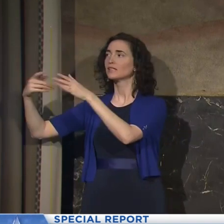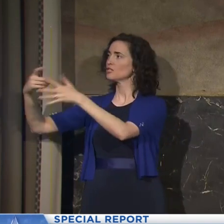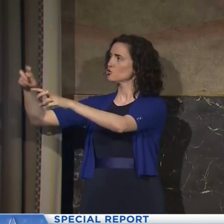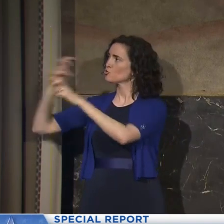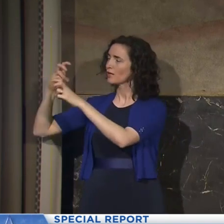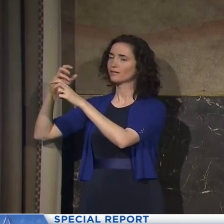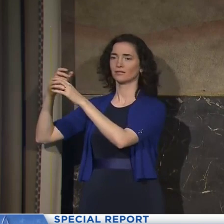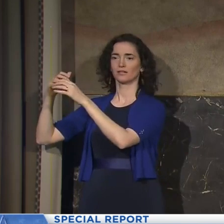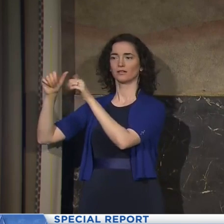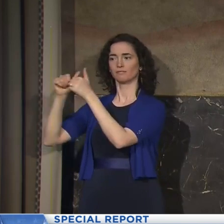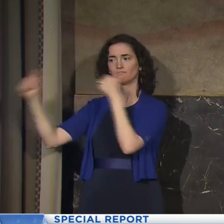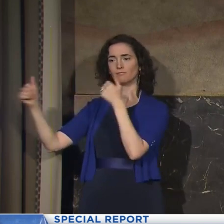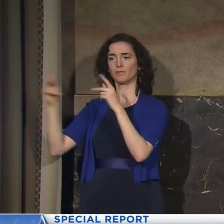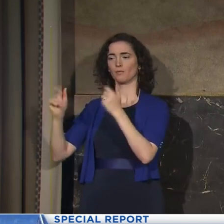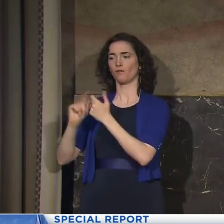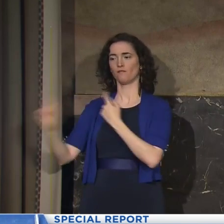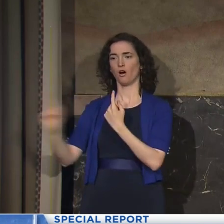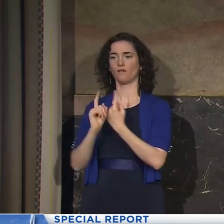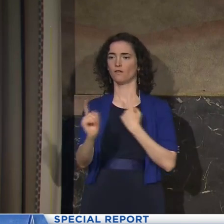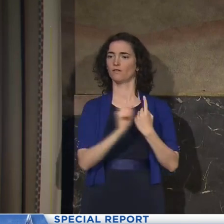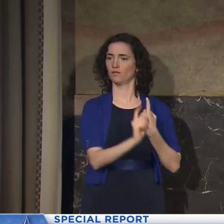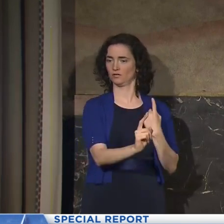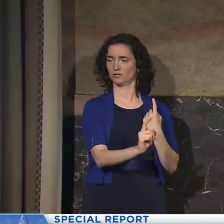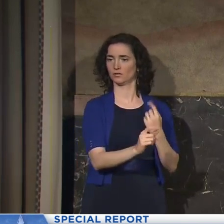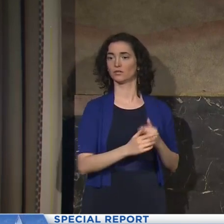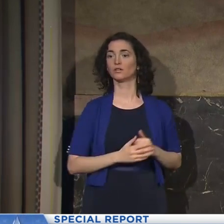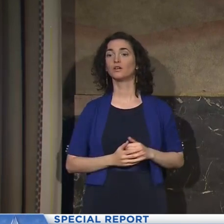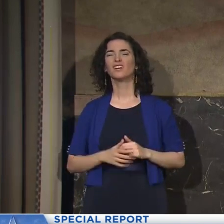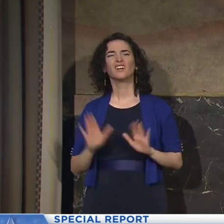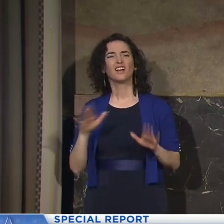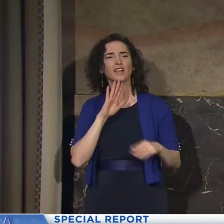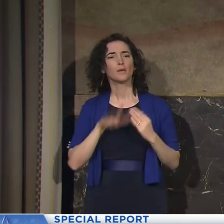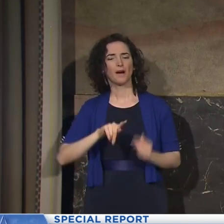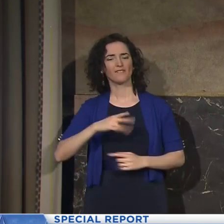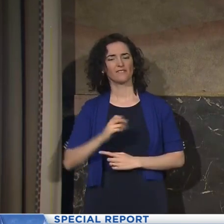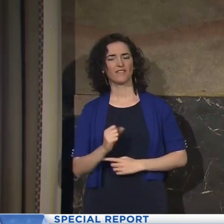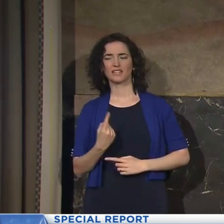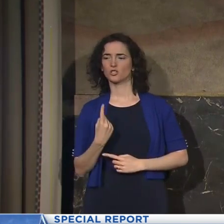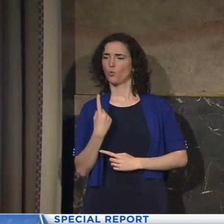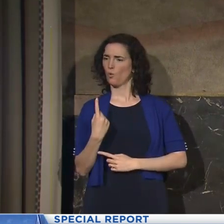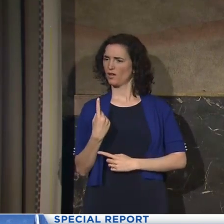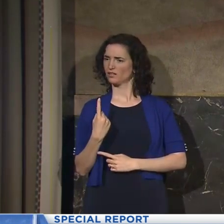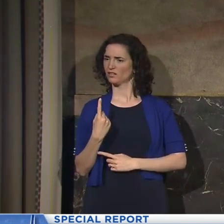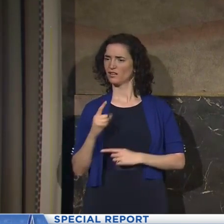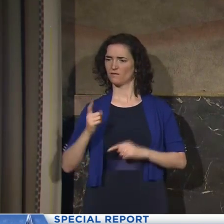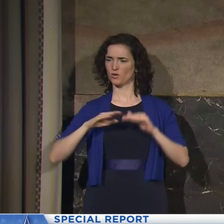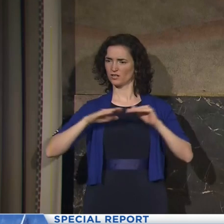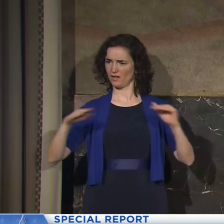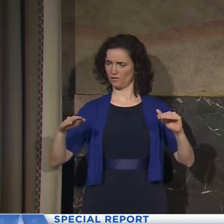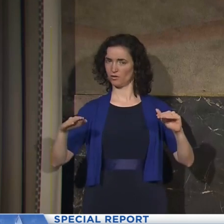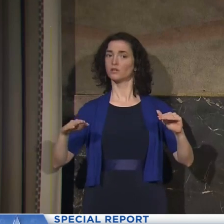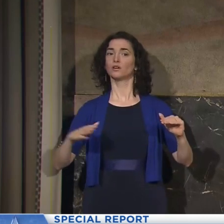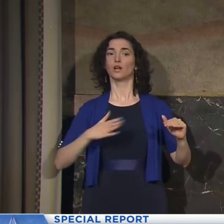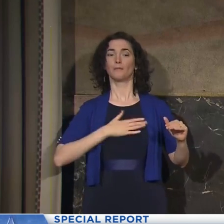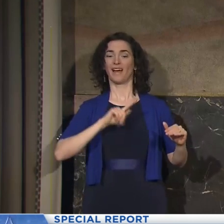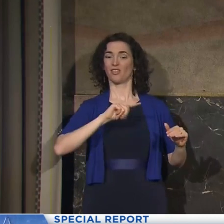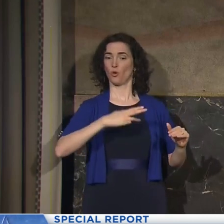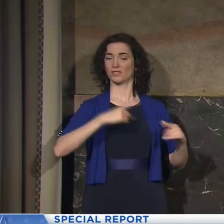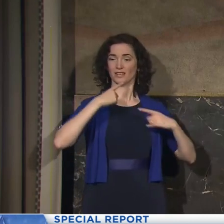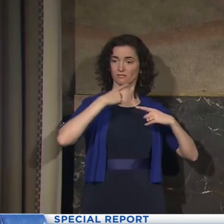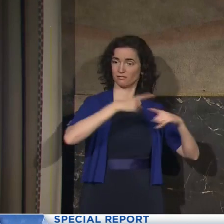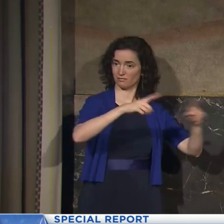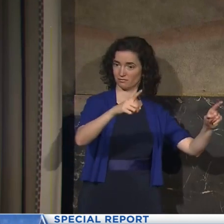And speaking of Phase 1, I don't believe there's any distinction to be made between what's in the proclamation on Thursday, or what will